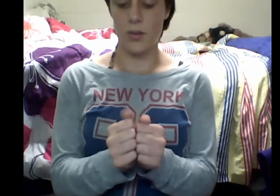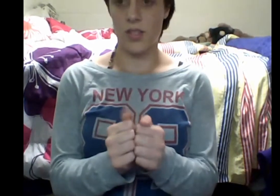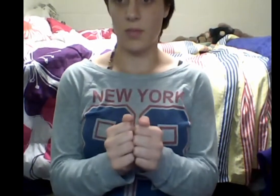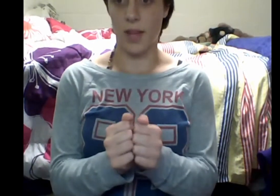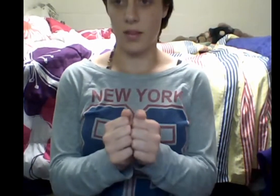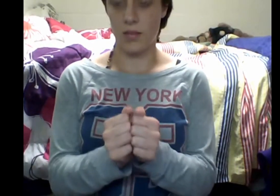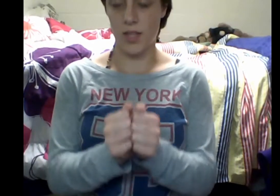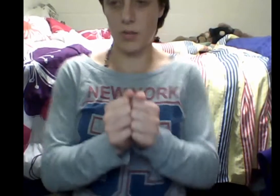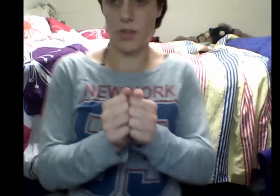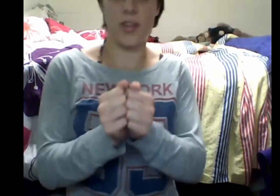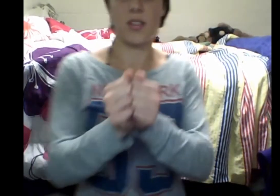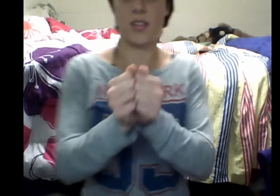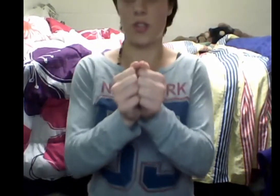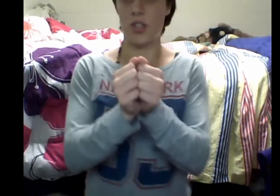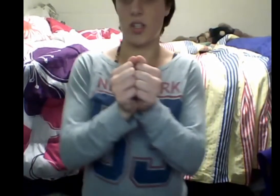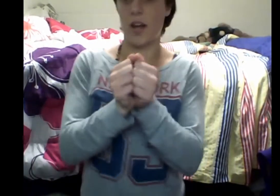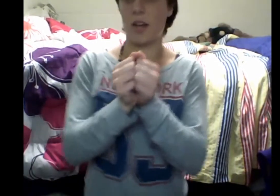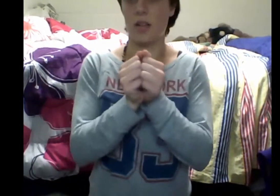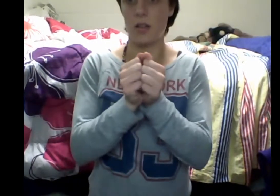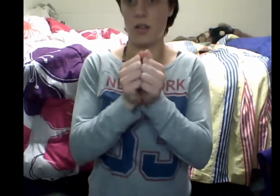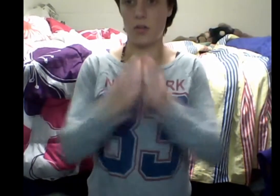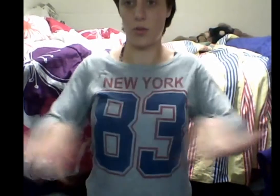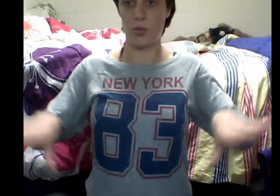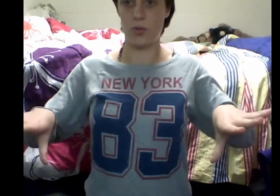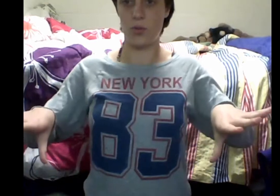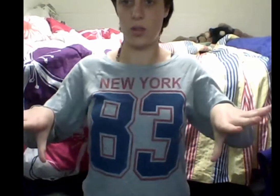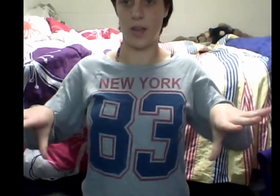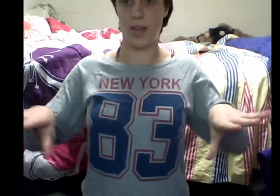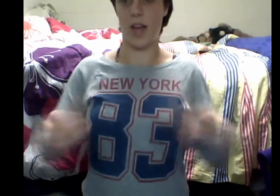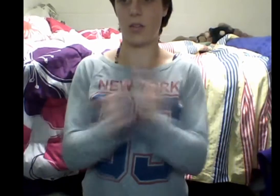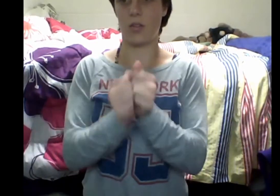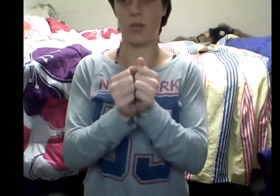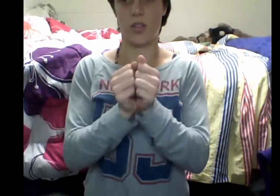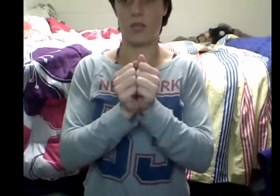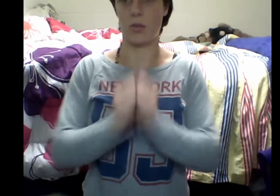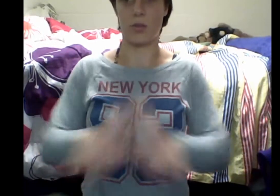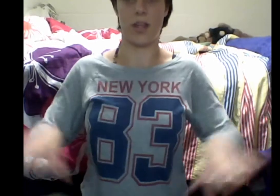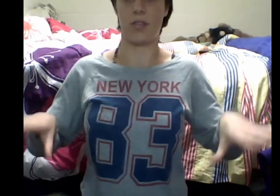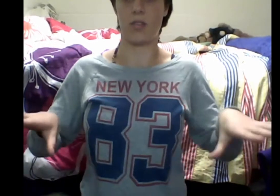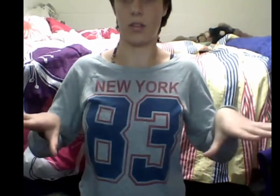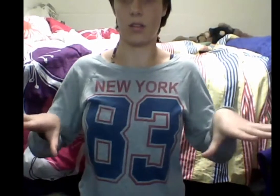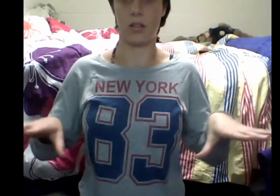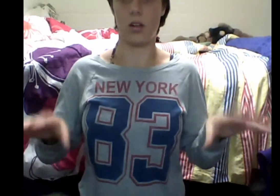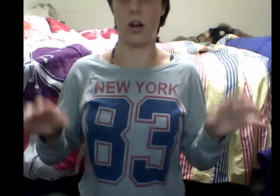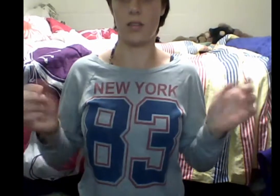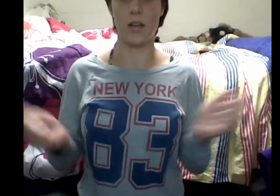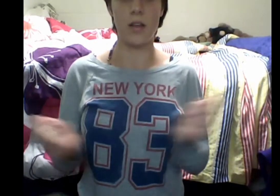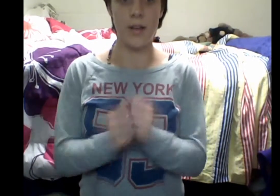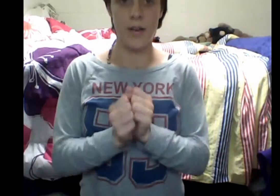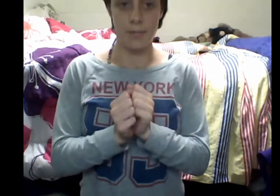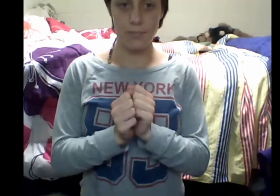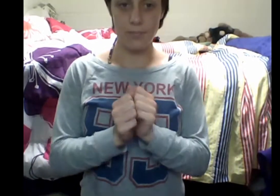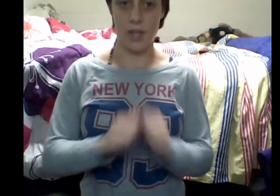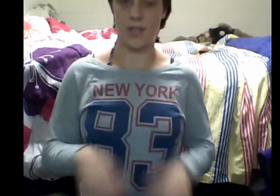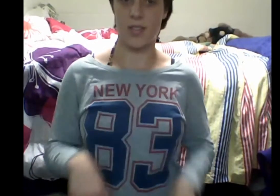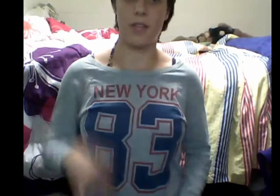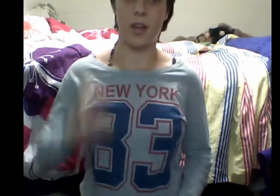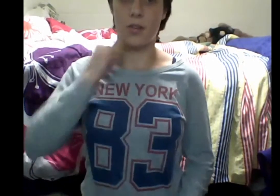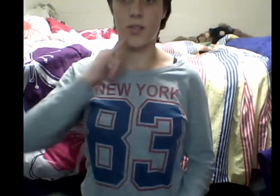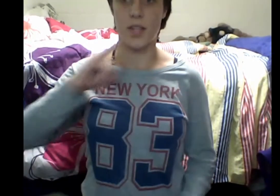is like this with your fists, and you just kind of, like that. You're just losing everything. Gone. If this life I lose,